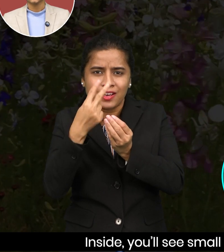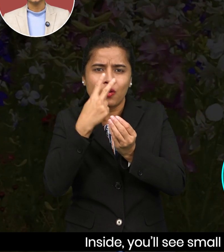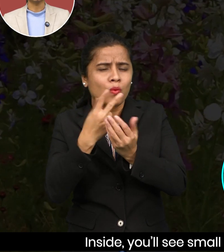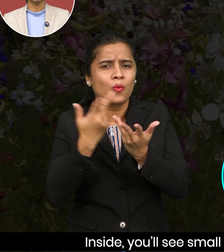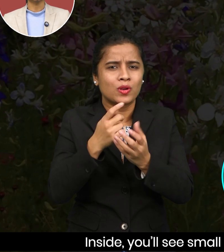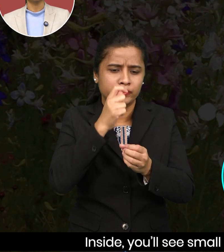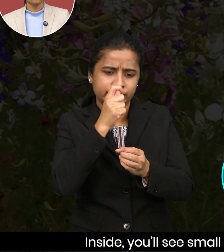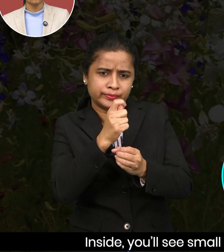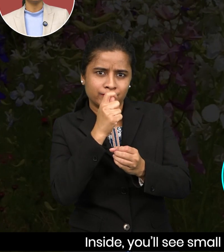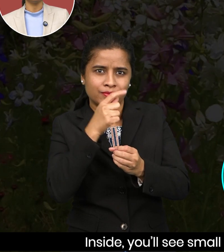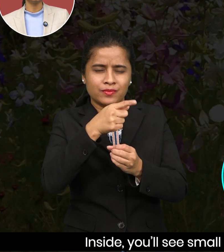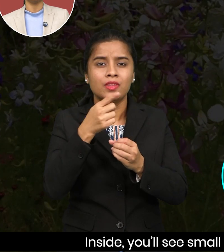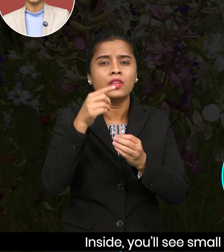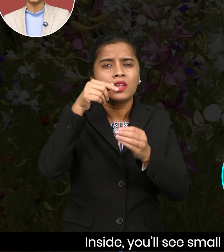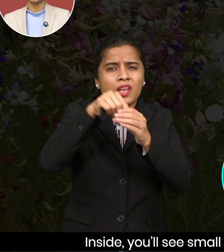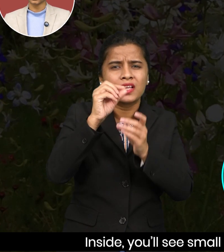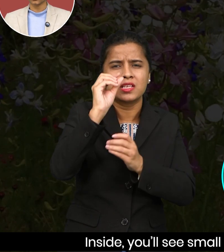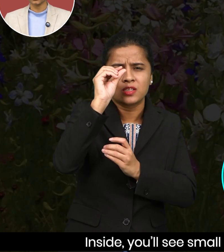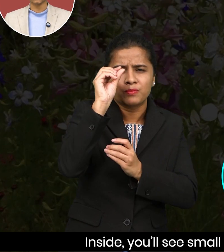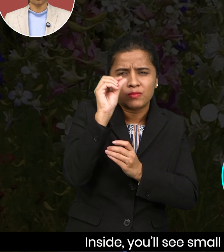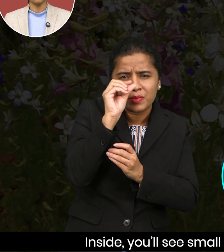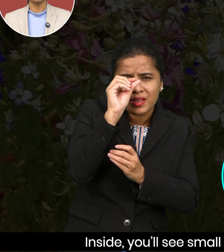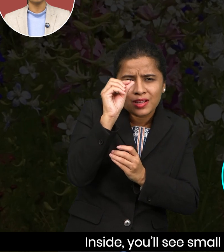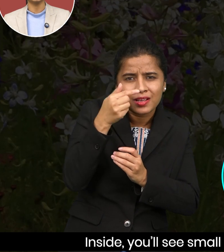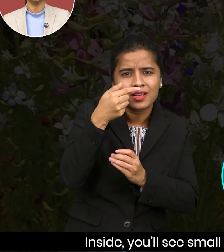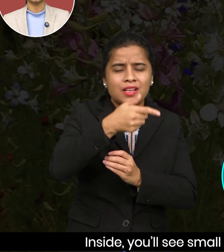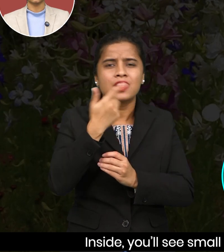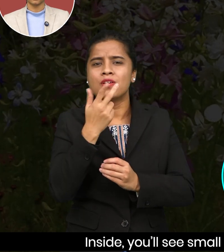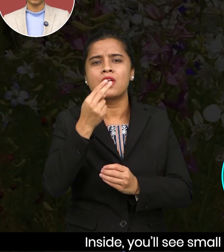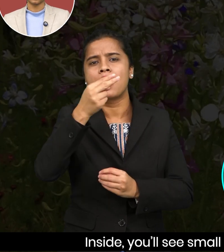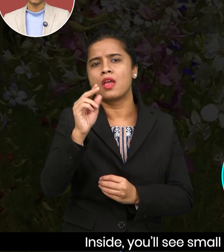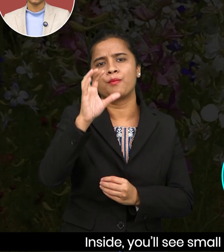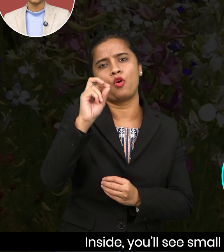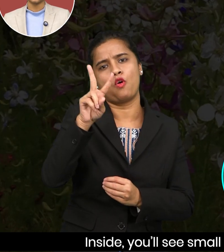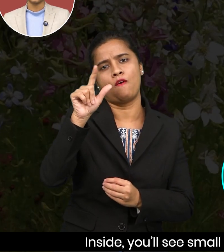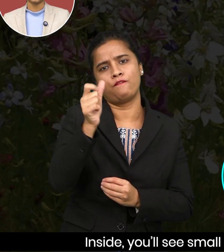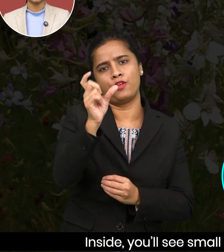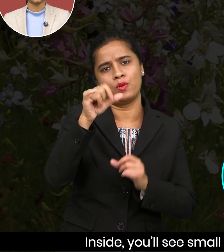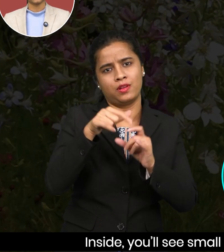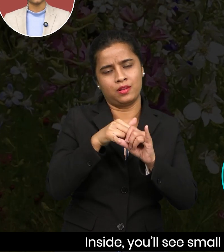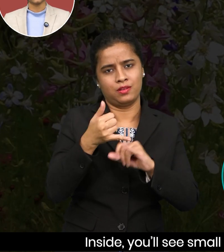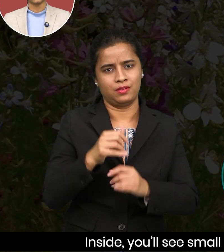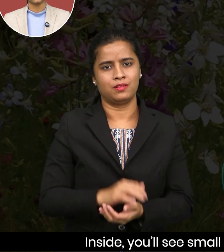Inside, you'll see small bead-like structures called ovules.